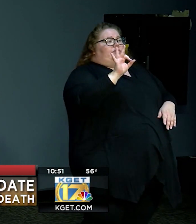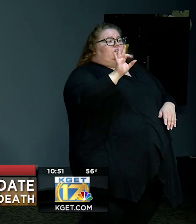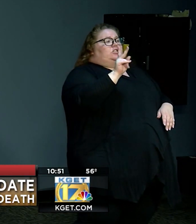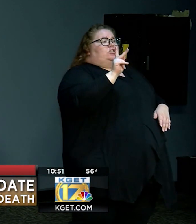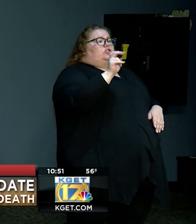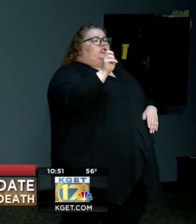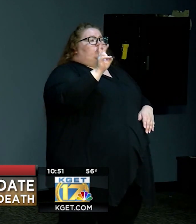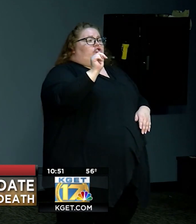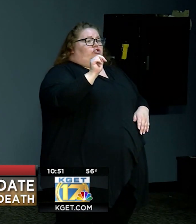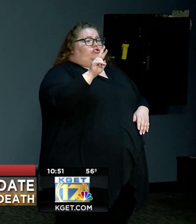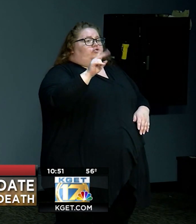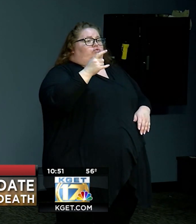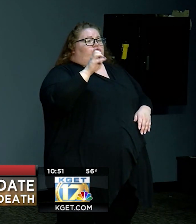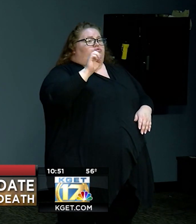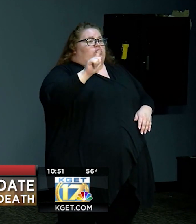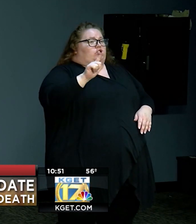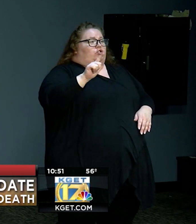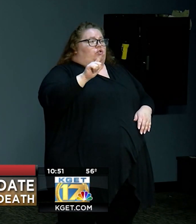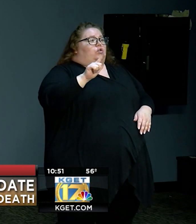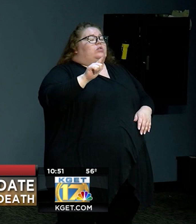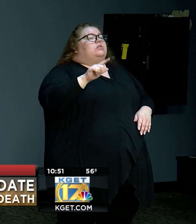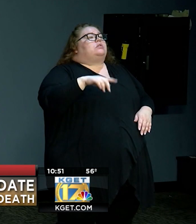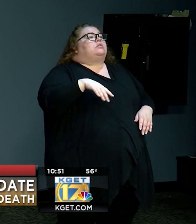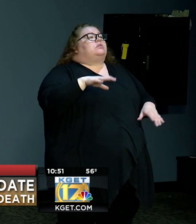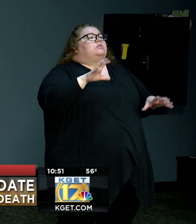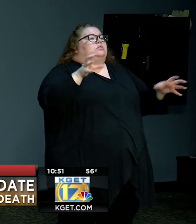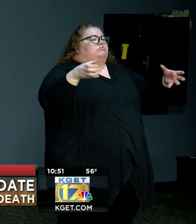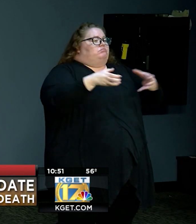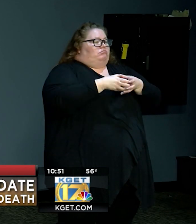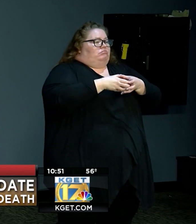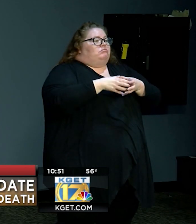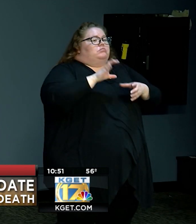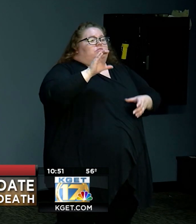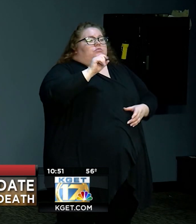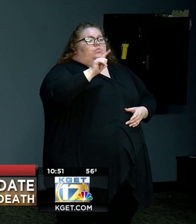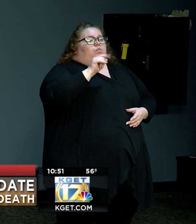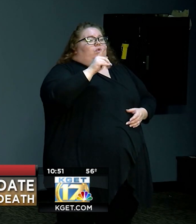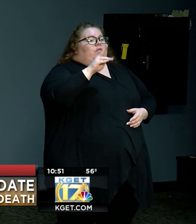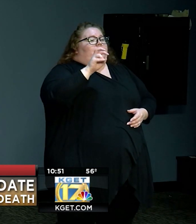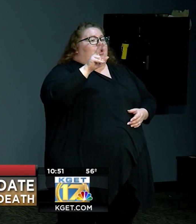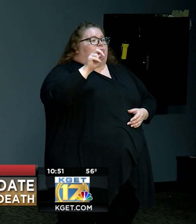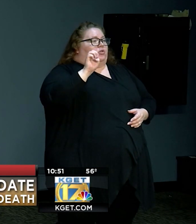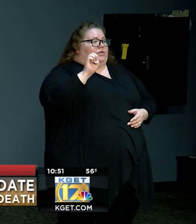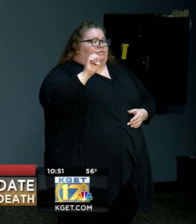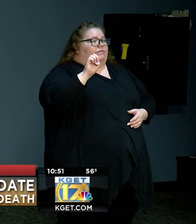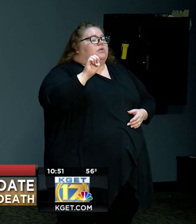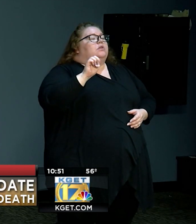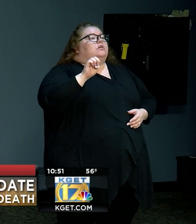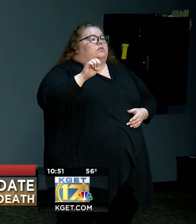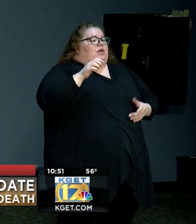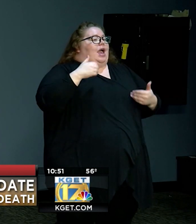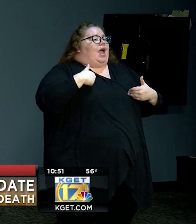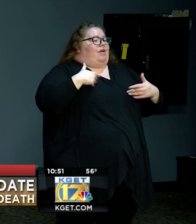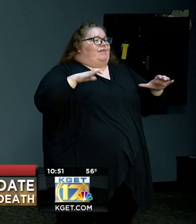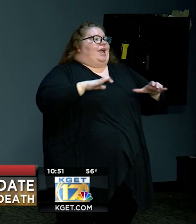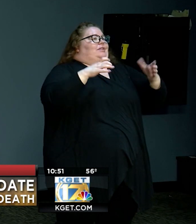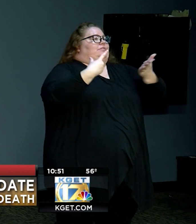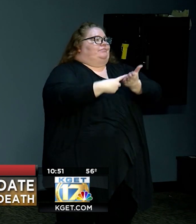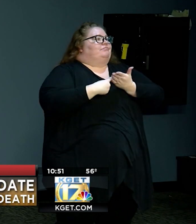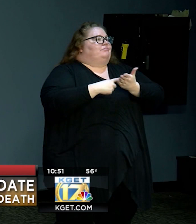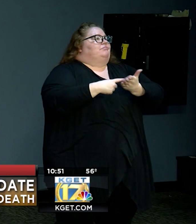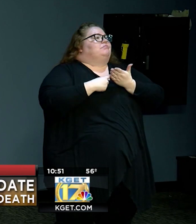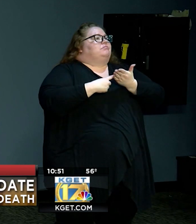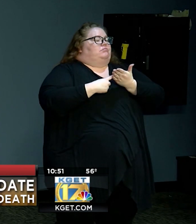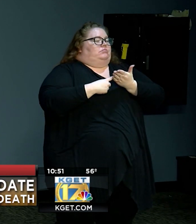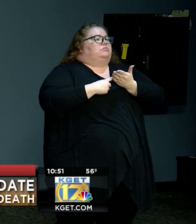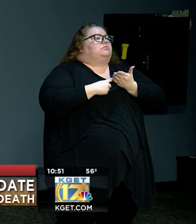Homeless Collaborative that is organized, many of us sit on that board. There's active discussions across the